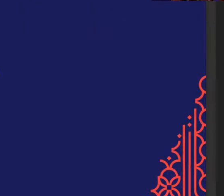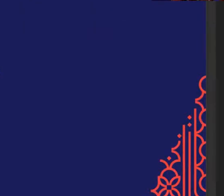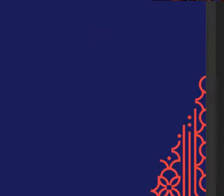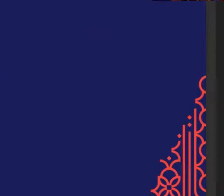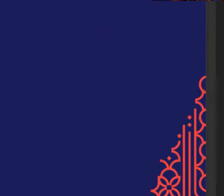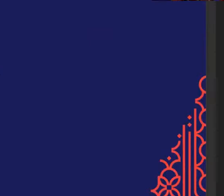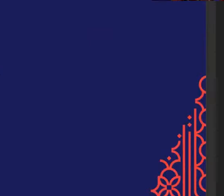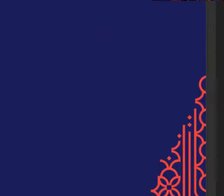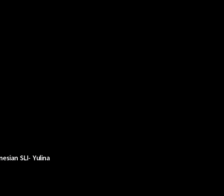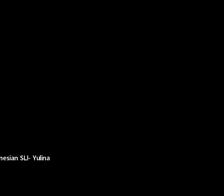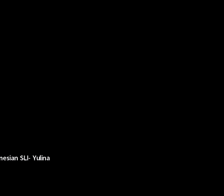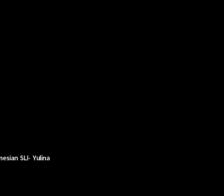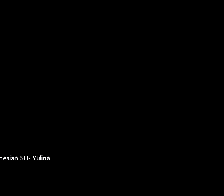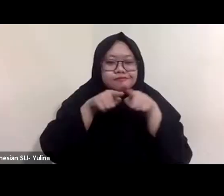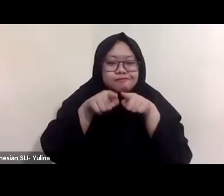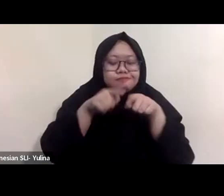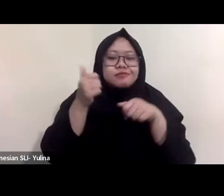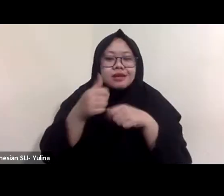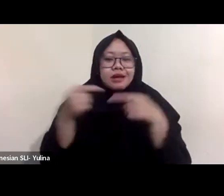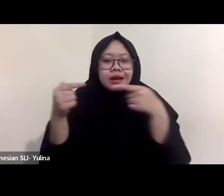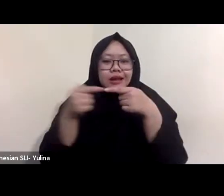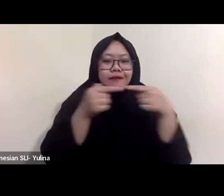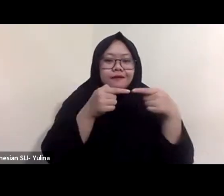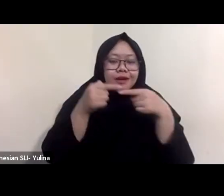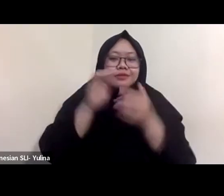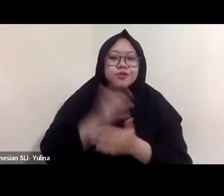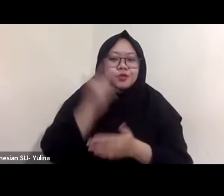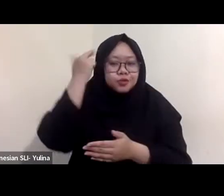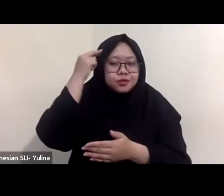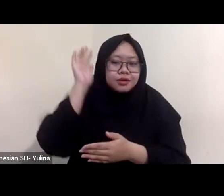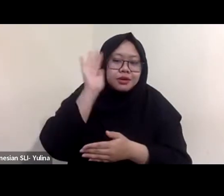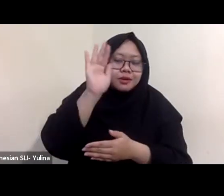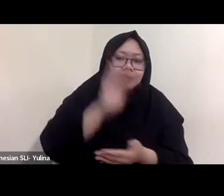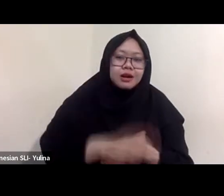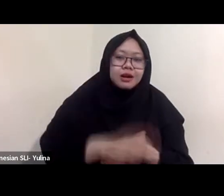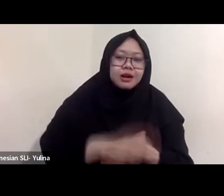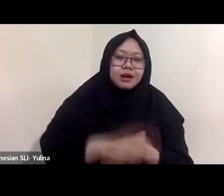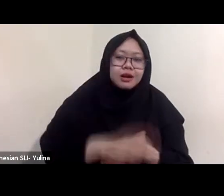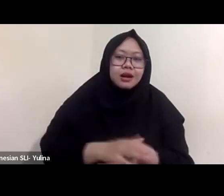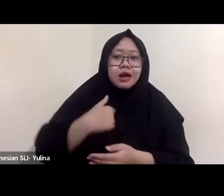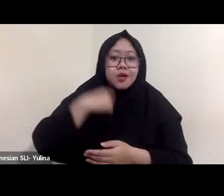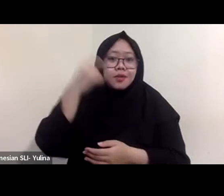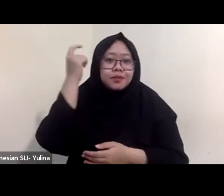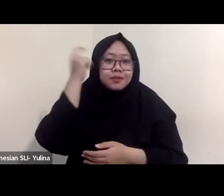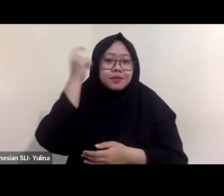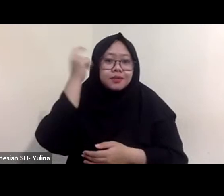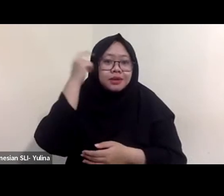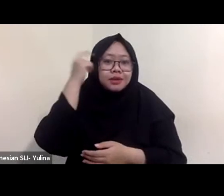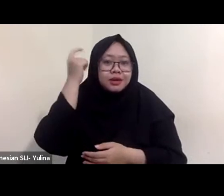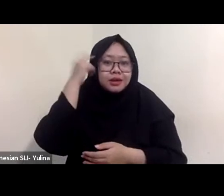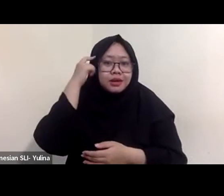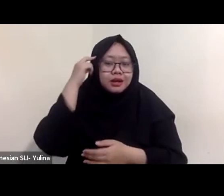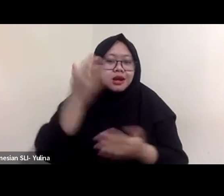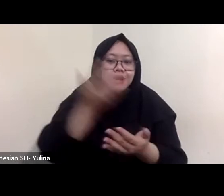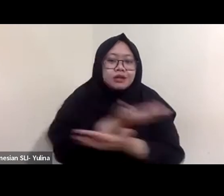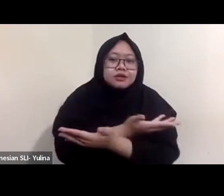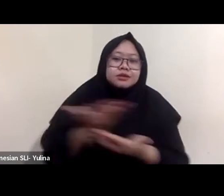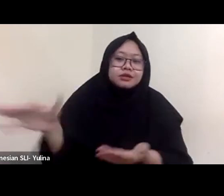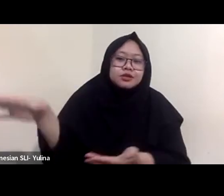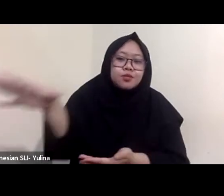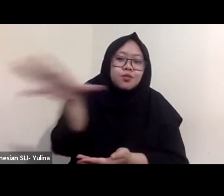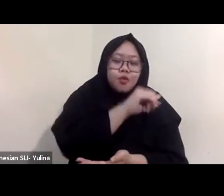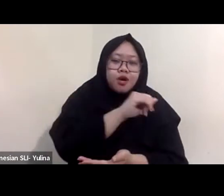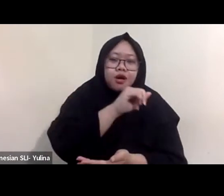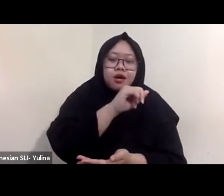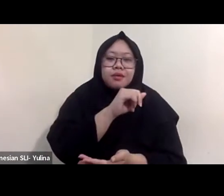I think overall, the conversation in the education working group is still going. We just have like